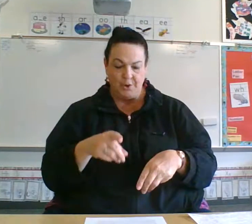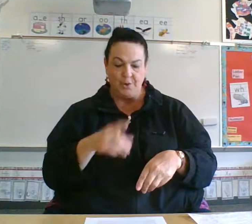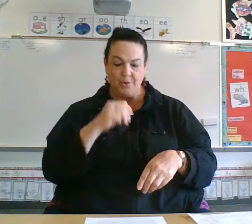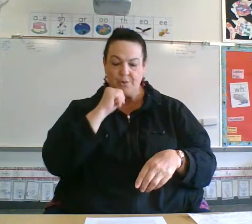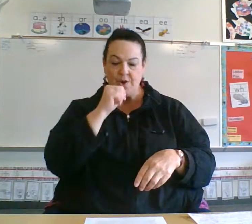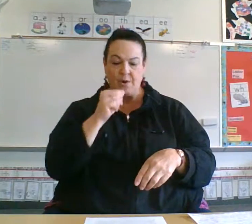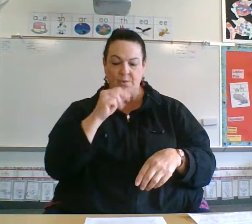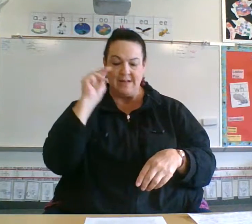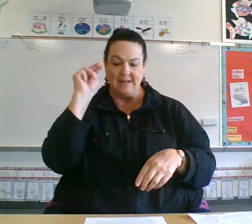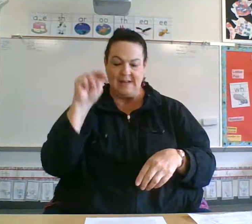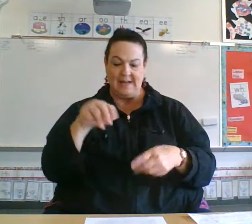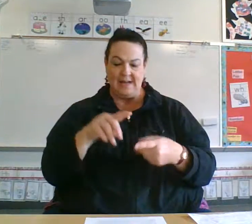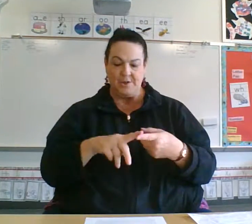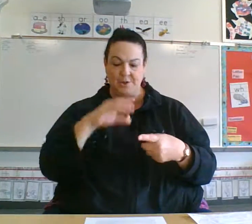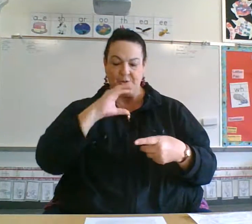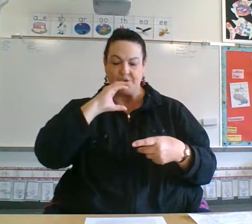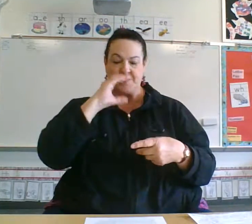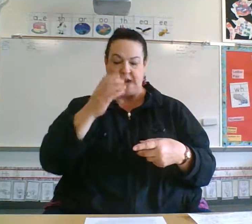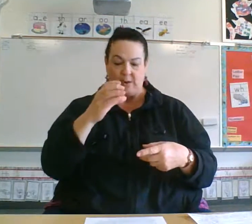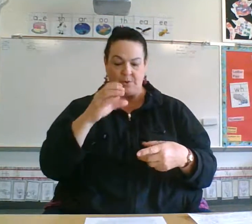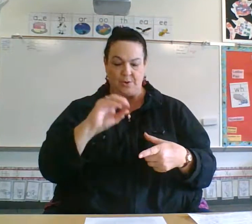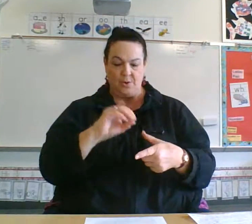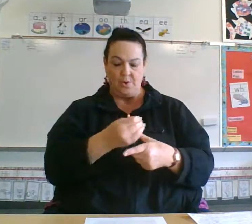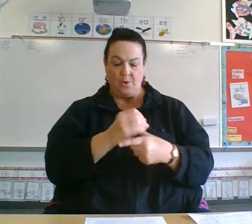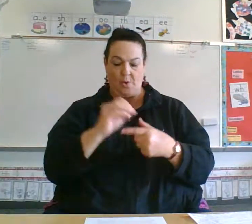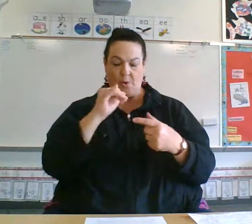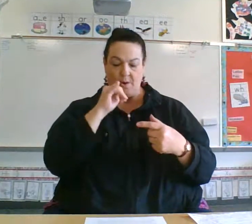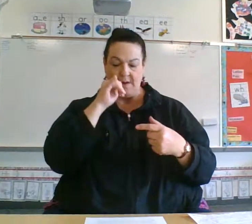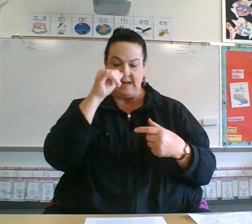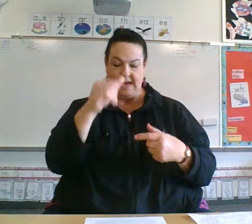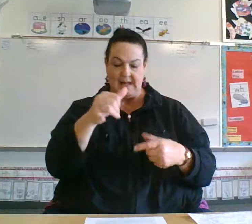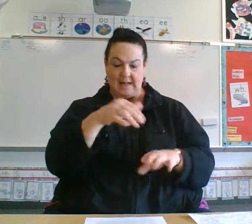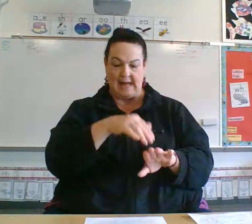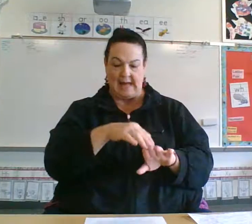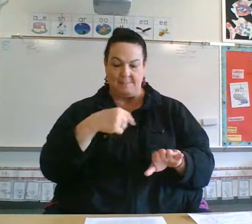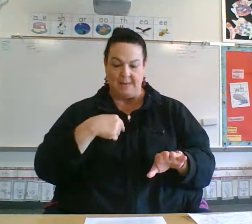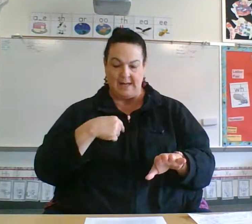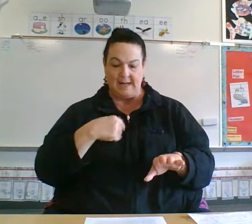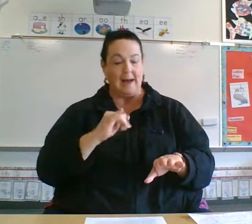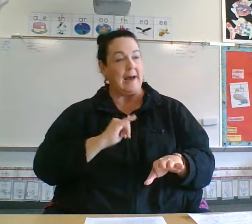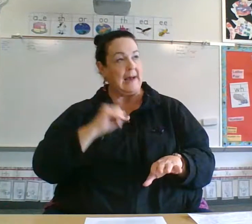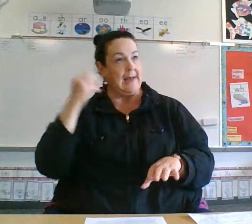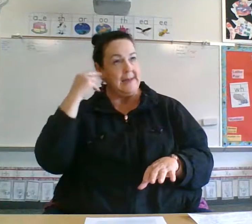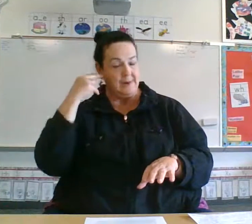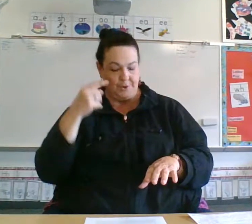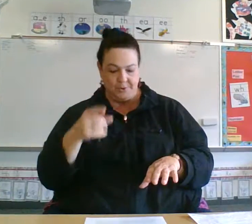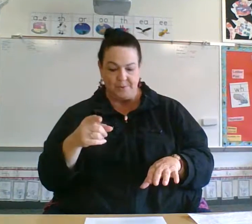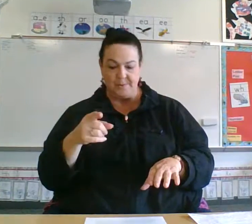You don't need to shout or yell at me. I hear you.